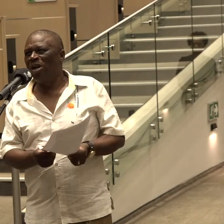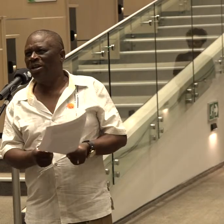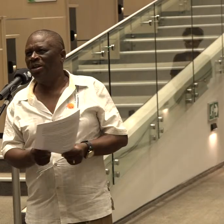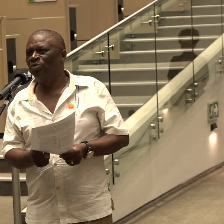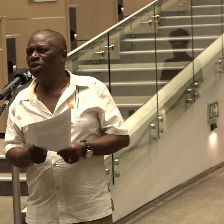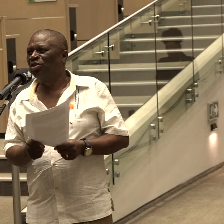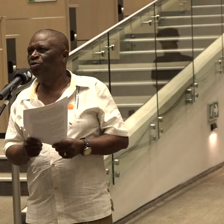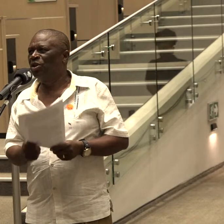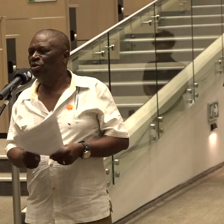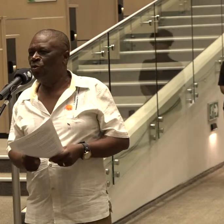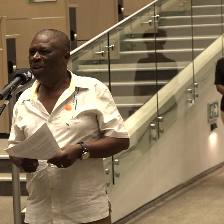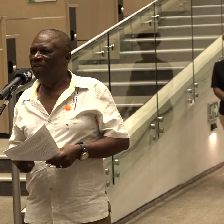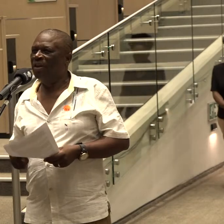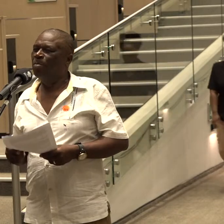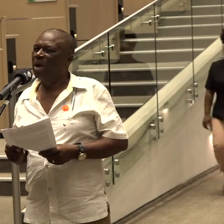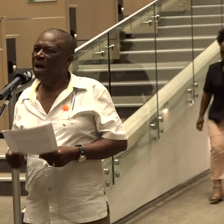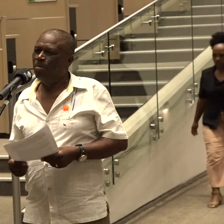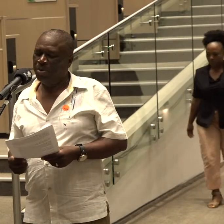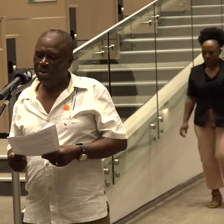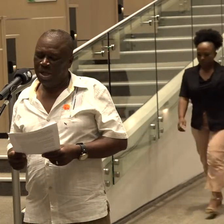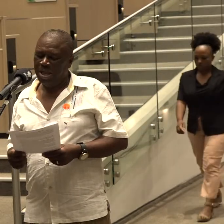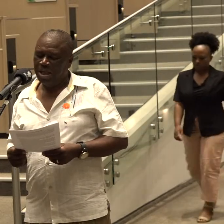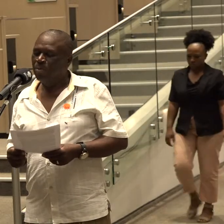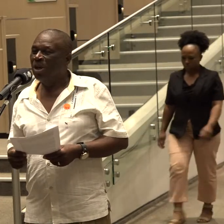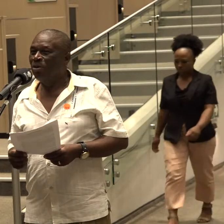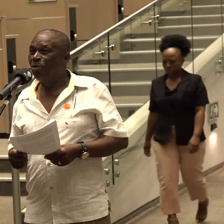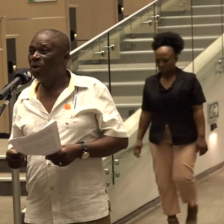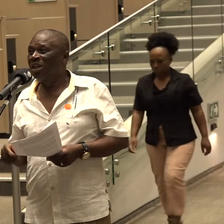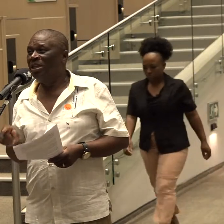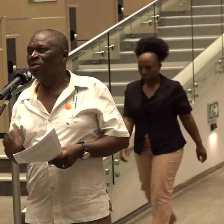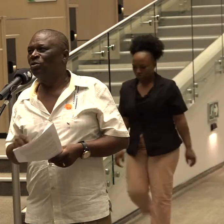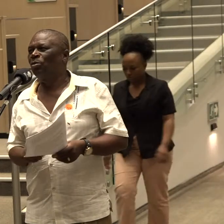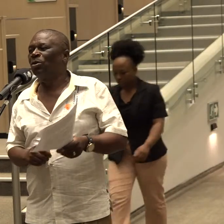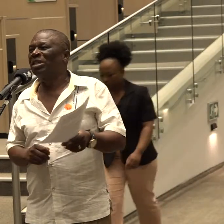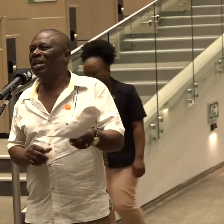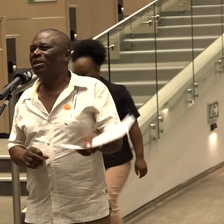new one year 2021 thumb up everyone